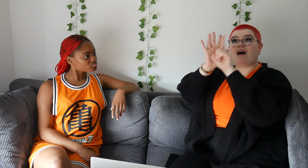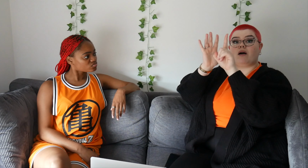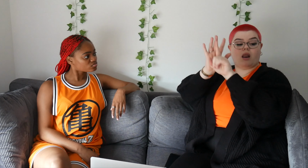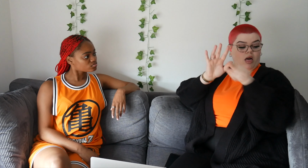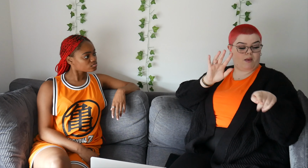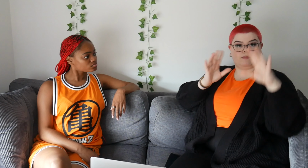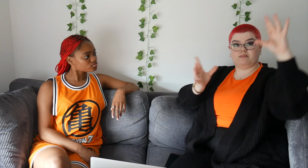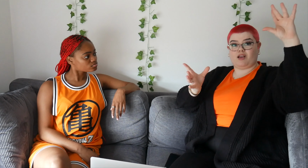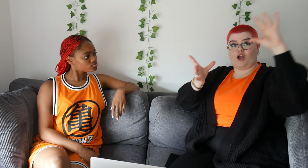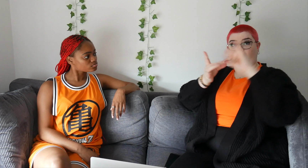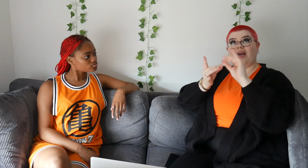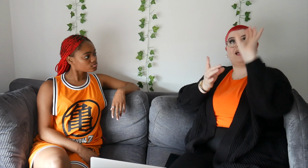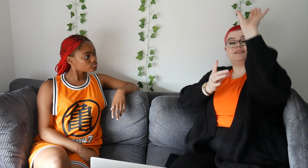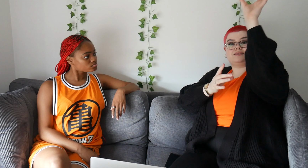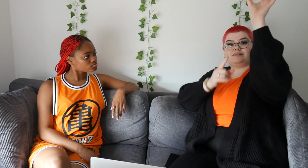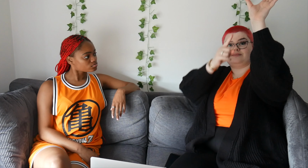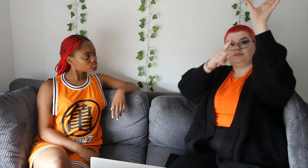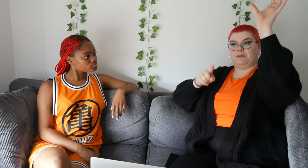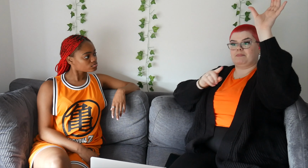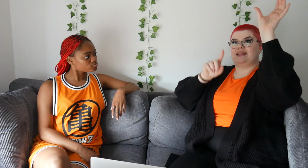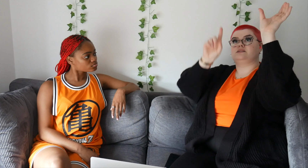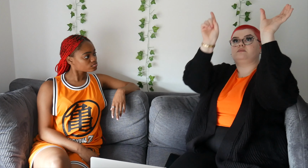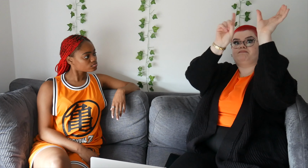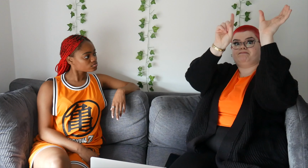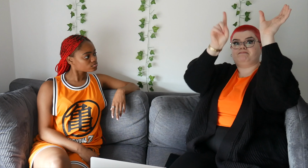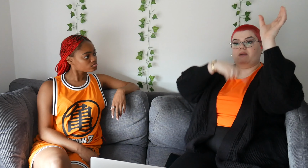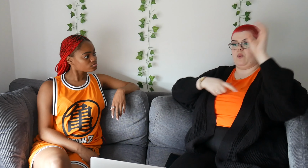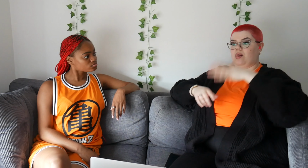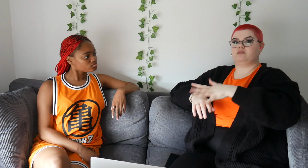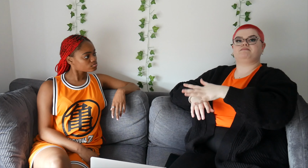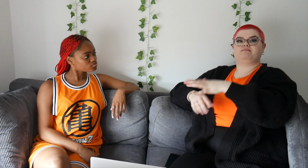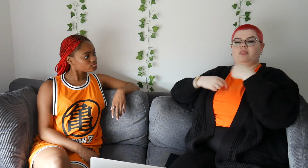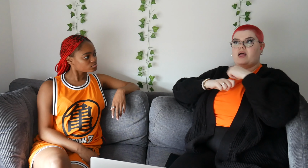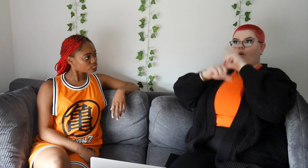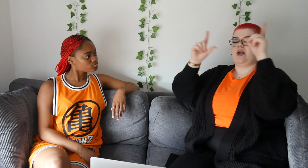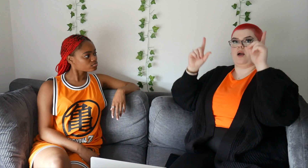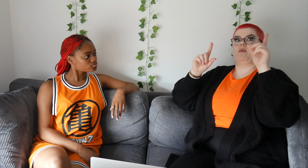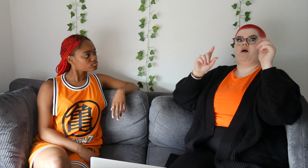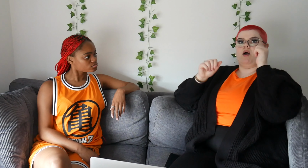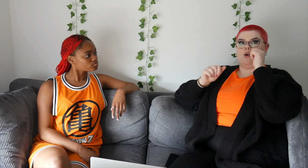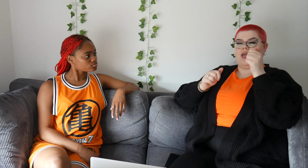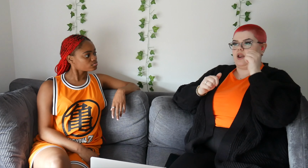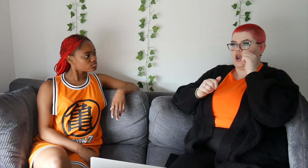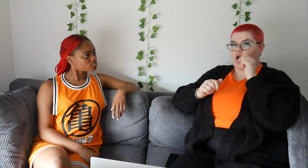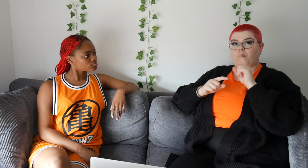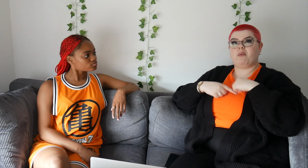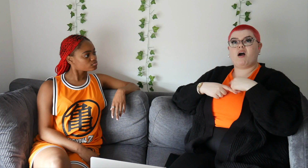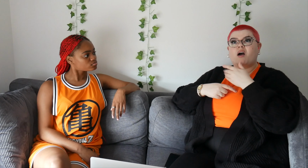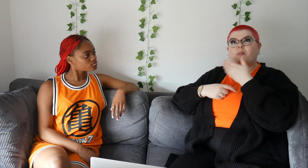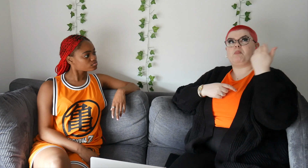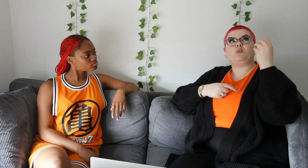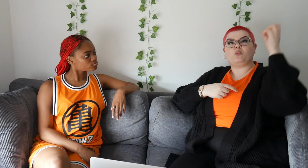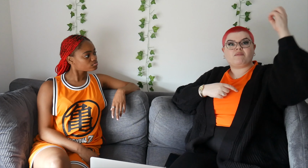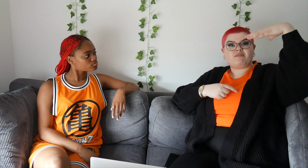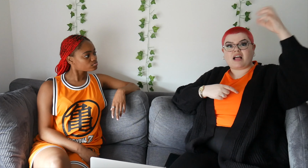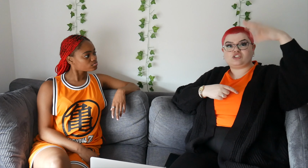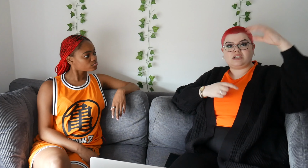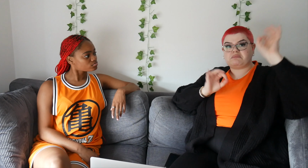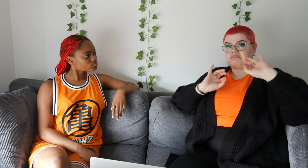wake me up. Also, it's connected to the alarm on the ceiling, so if there's a fire alarm, it'll vibrate and I'll wake up. But I